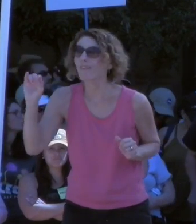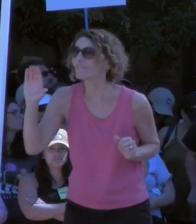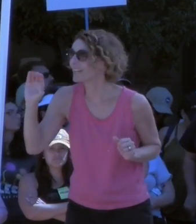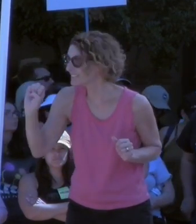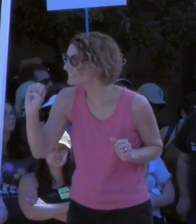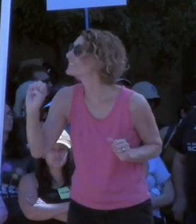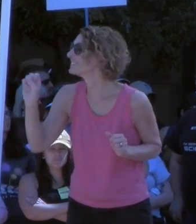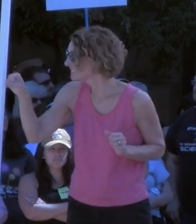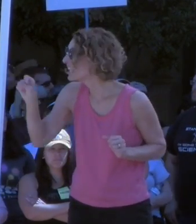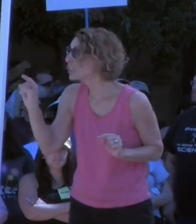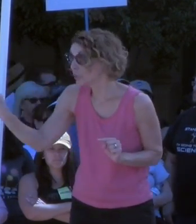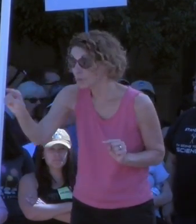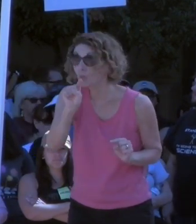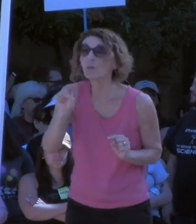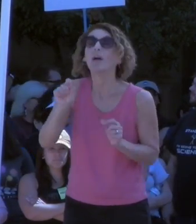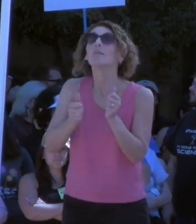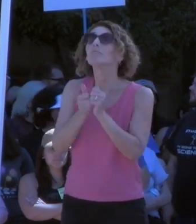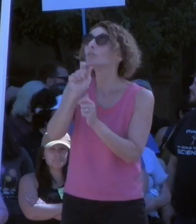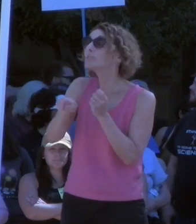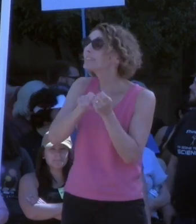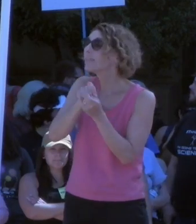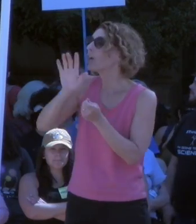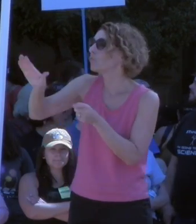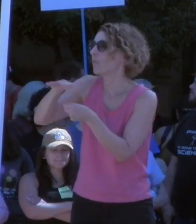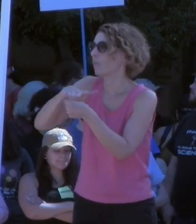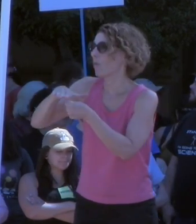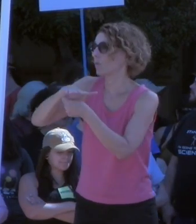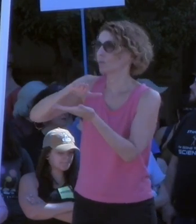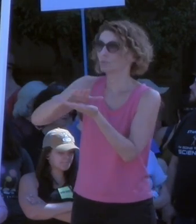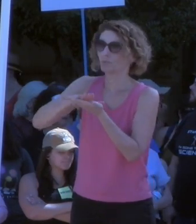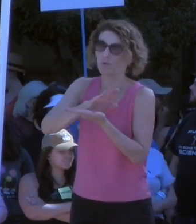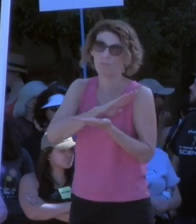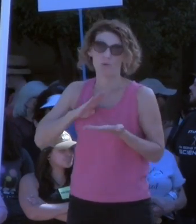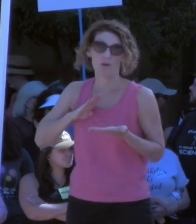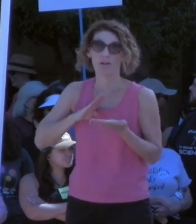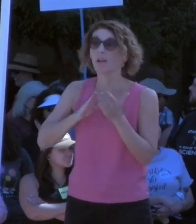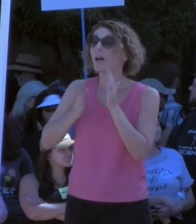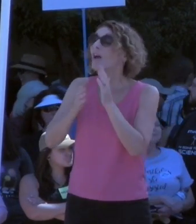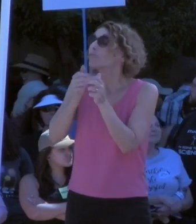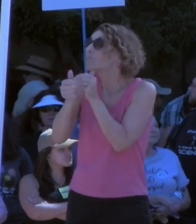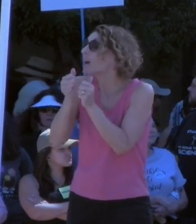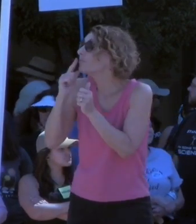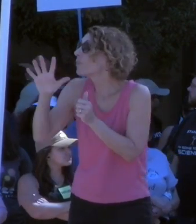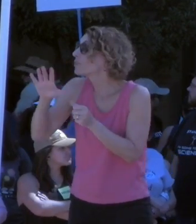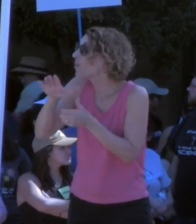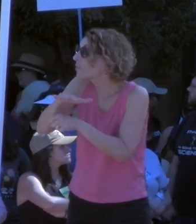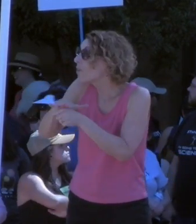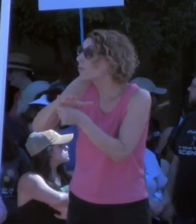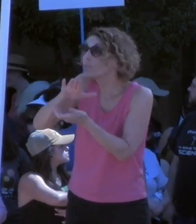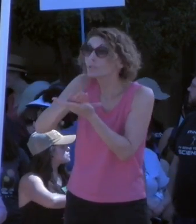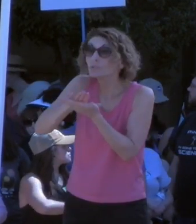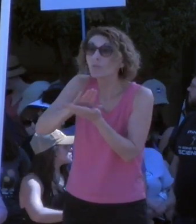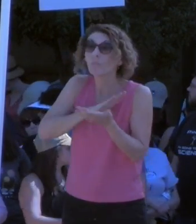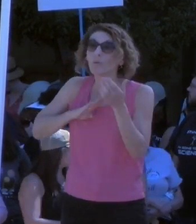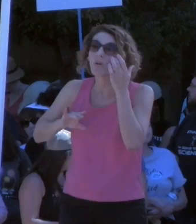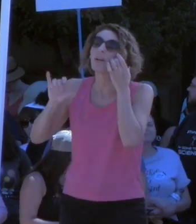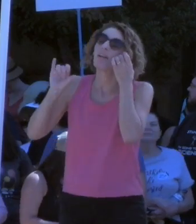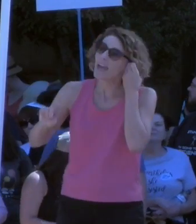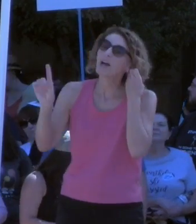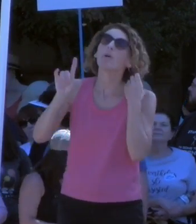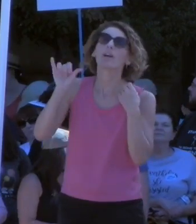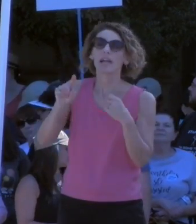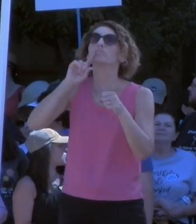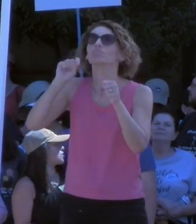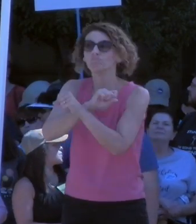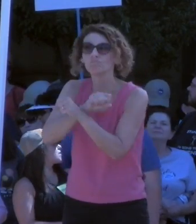most specifically, your local school board. Because running for your local school board is where you can really move the needle and make a positive change, not